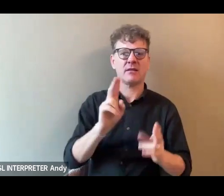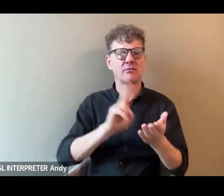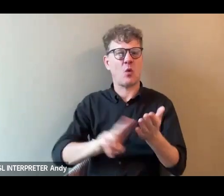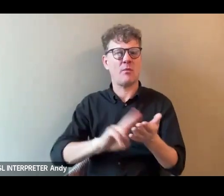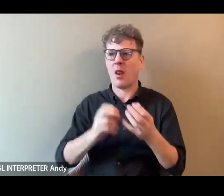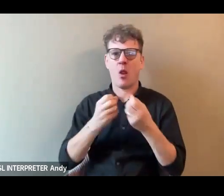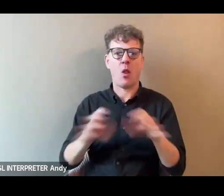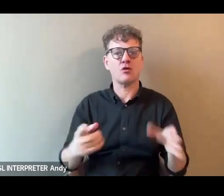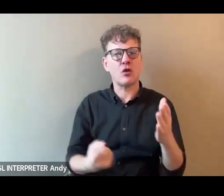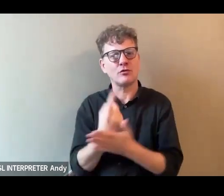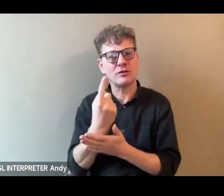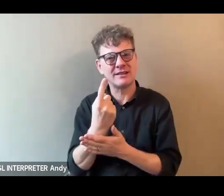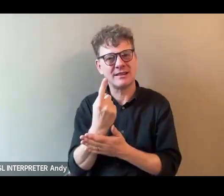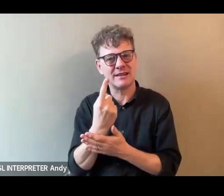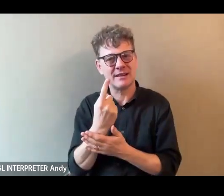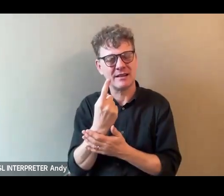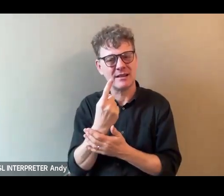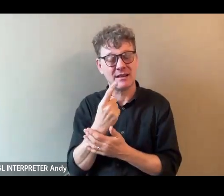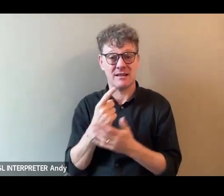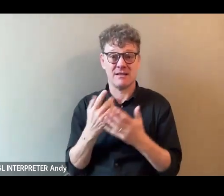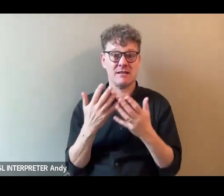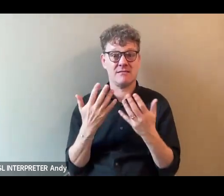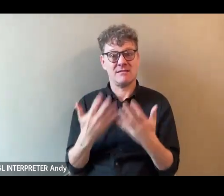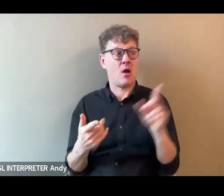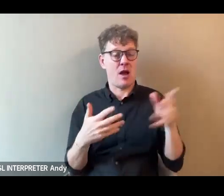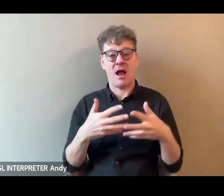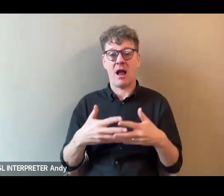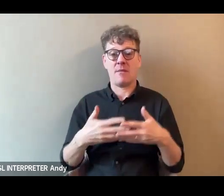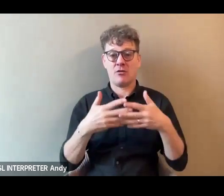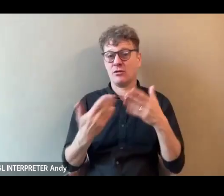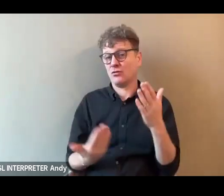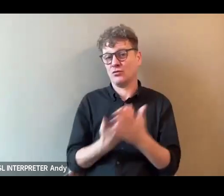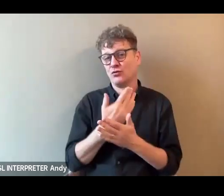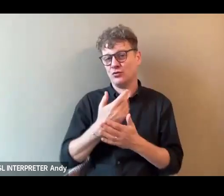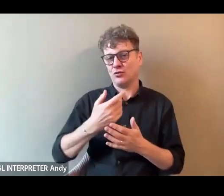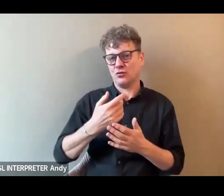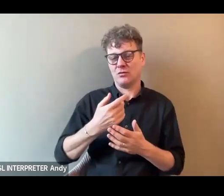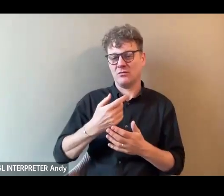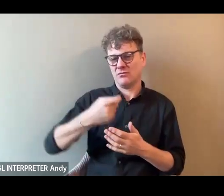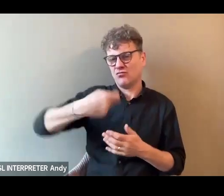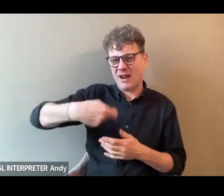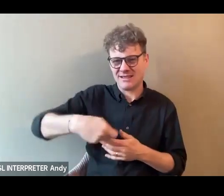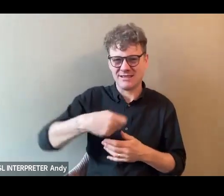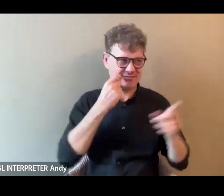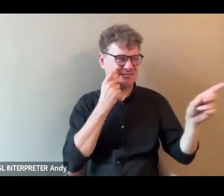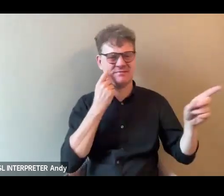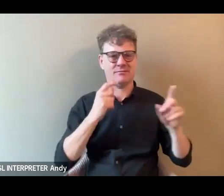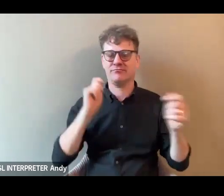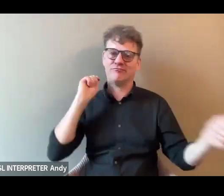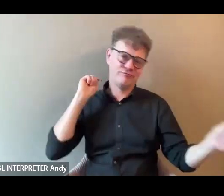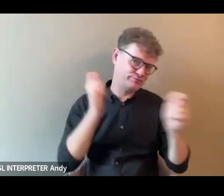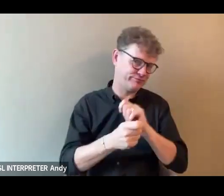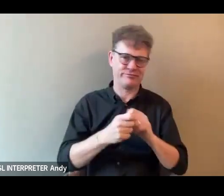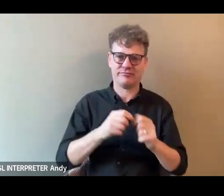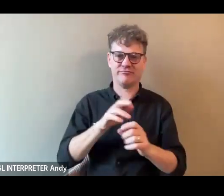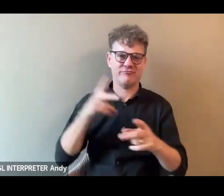years on, we've obviously got an administration at the other side of the Atlantic, and we've got plenty of people discussing here. So EDI is very much under pressure,